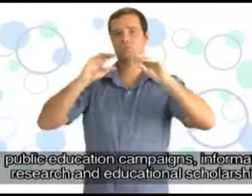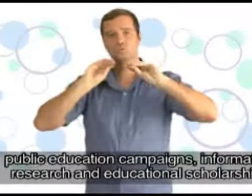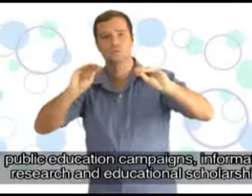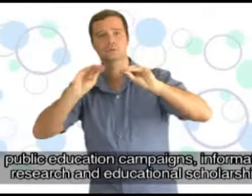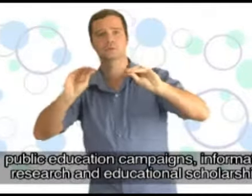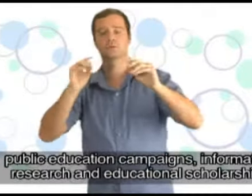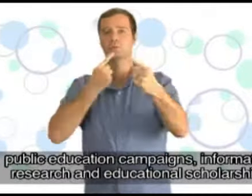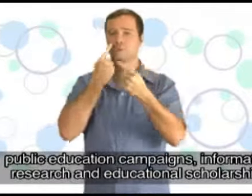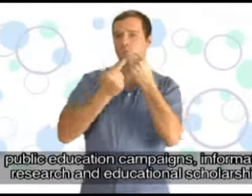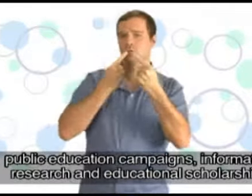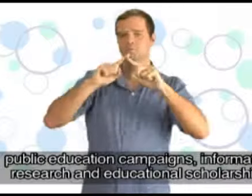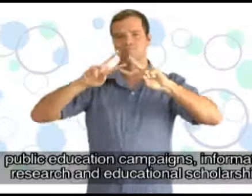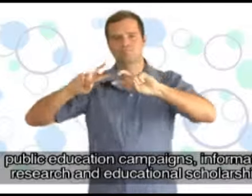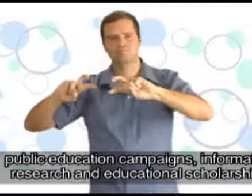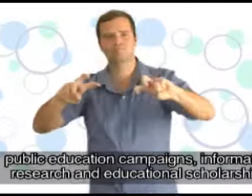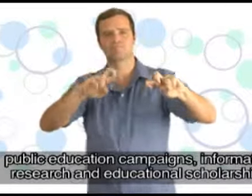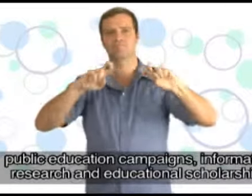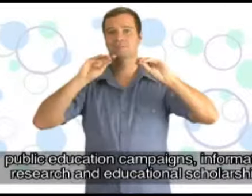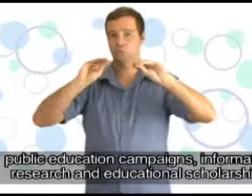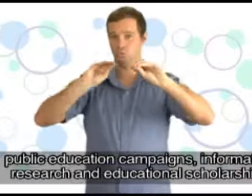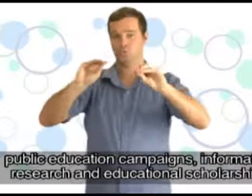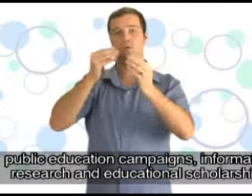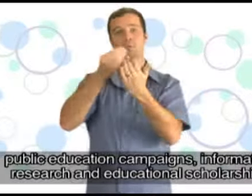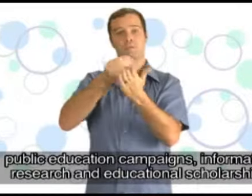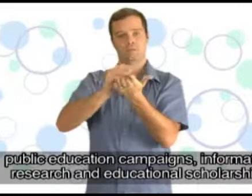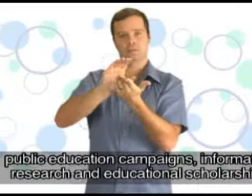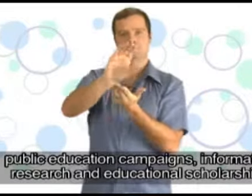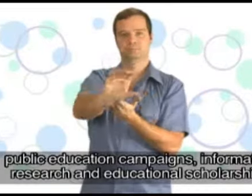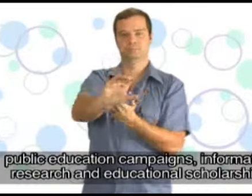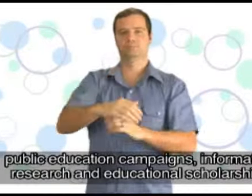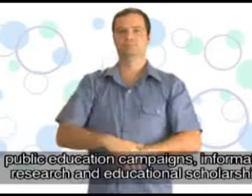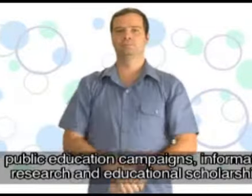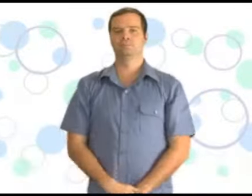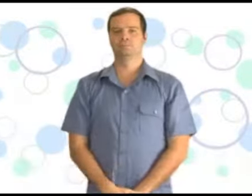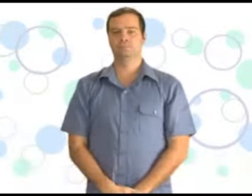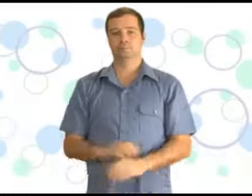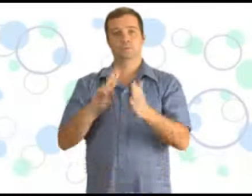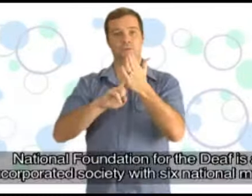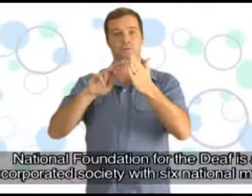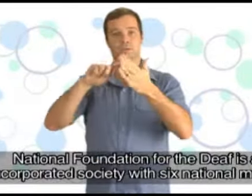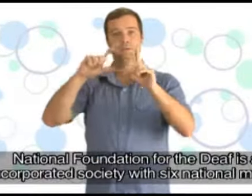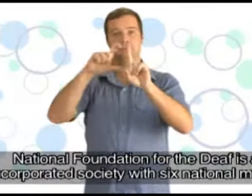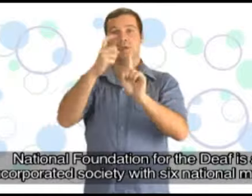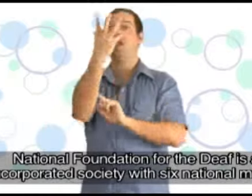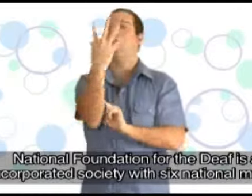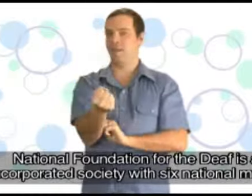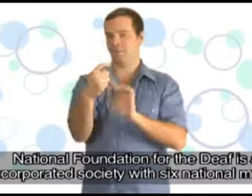public education campaigns, information, research and educational scholarships. National Foundation for the Deaf is